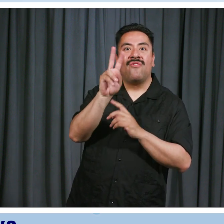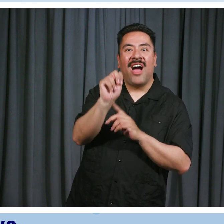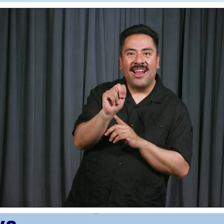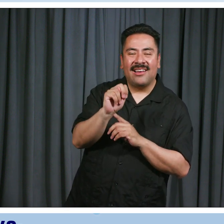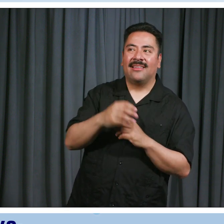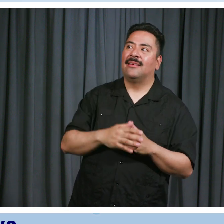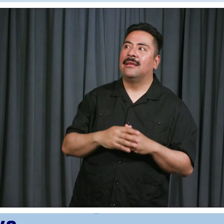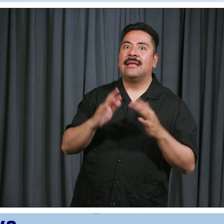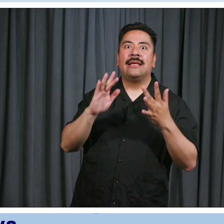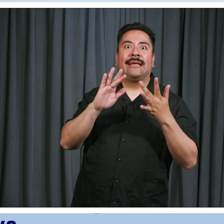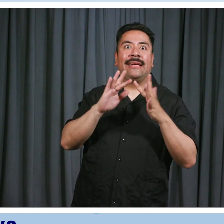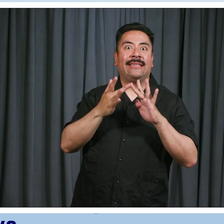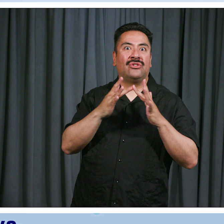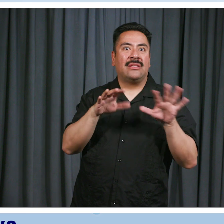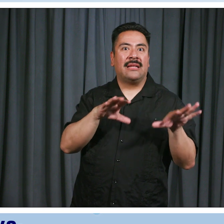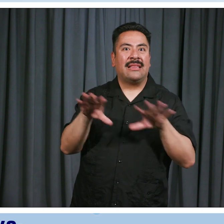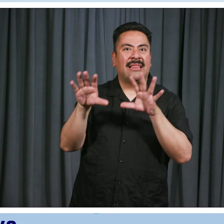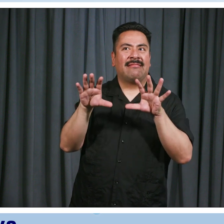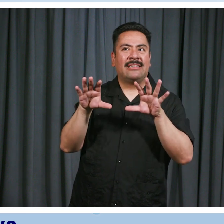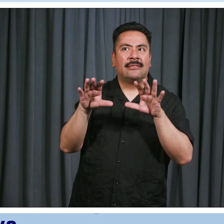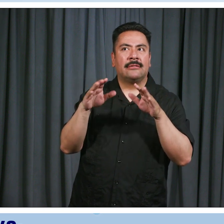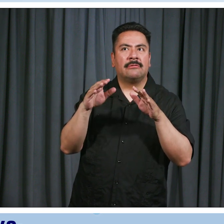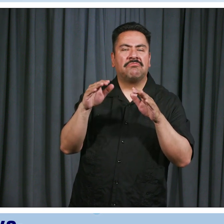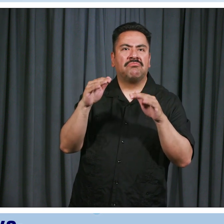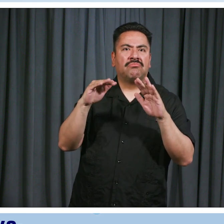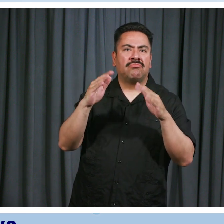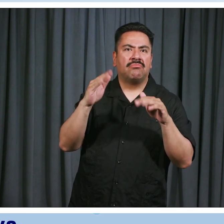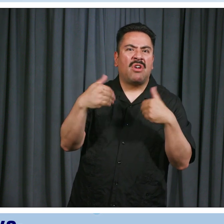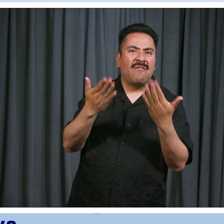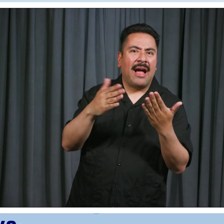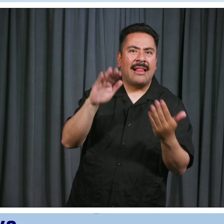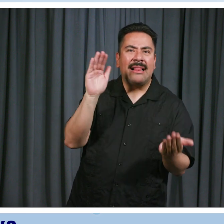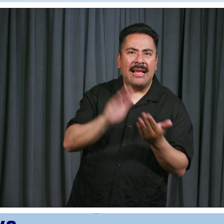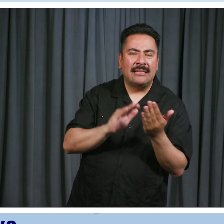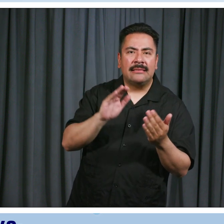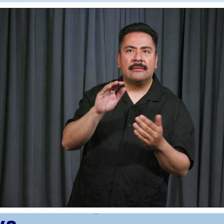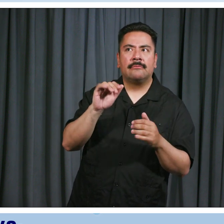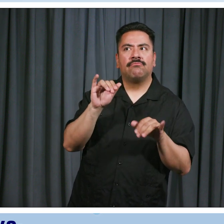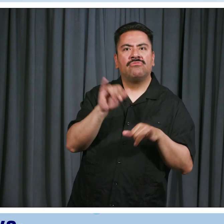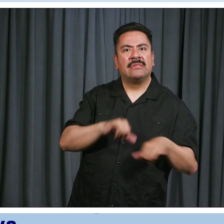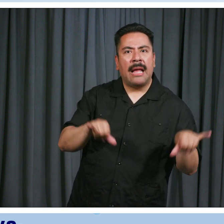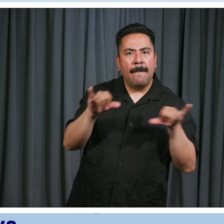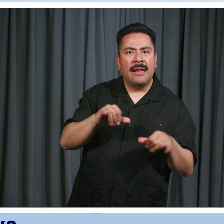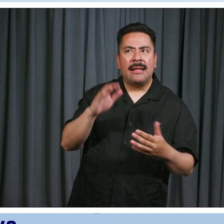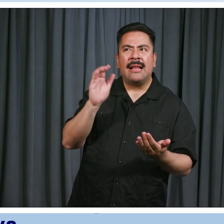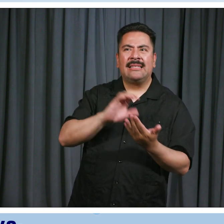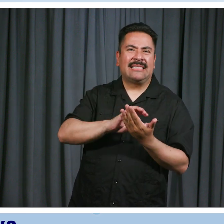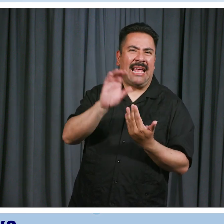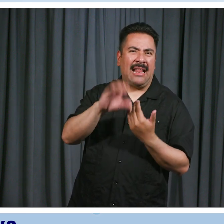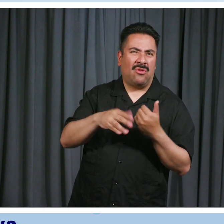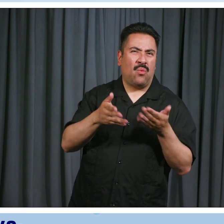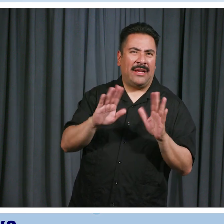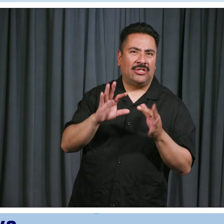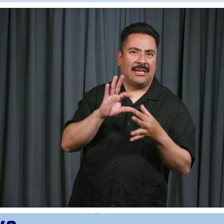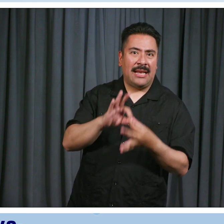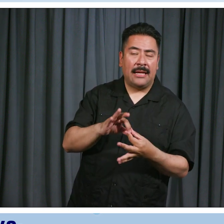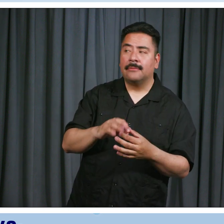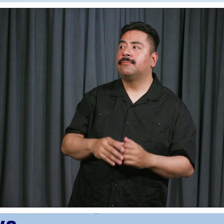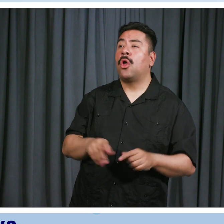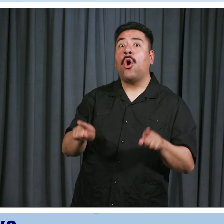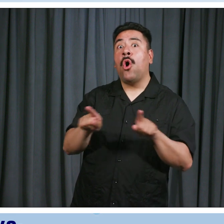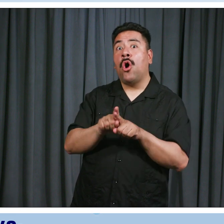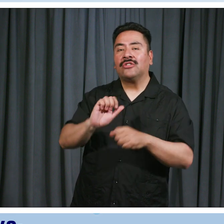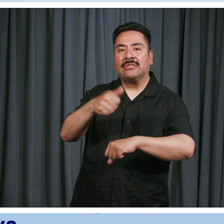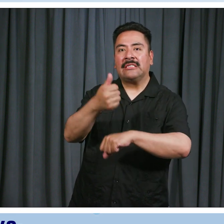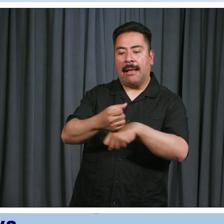does allow us to provide kind of a template or a calendar of ways in which to connect. And then also making